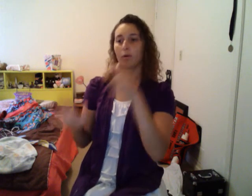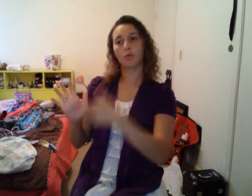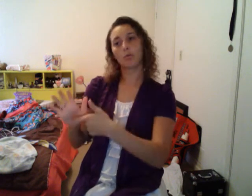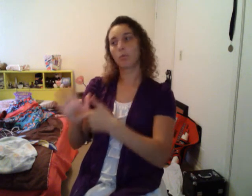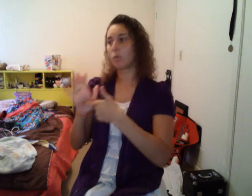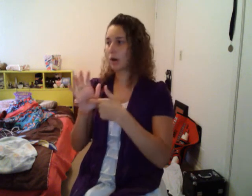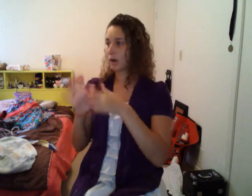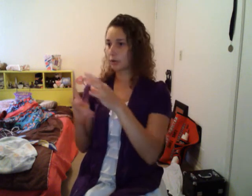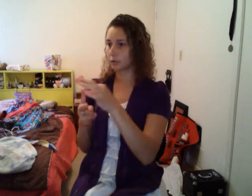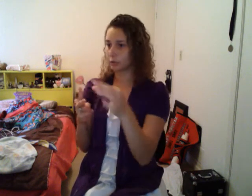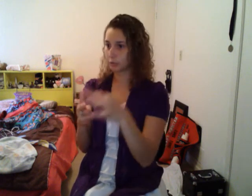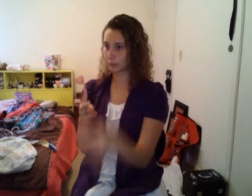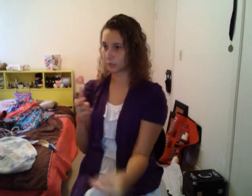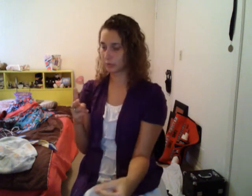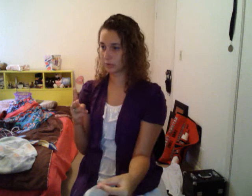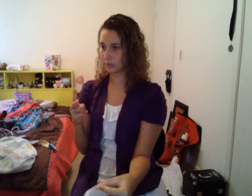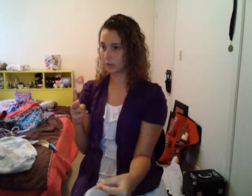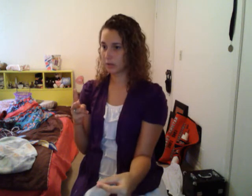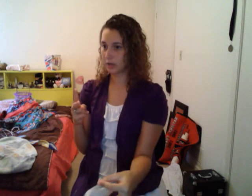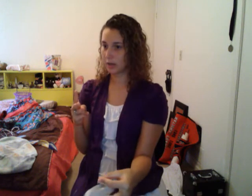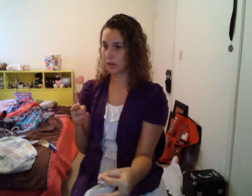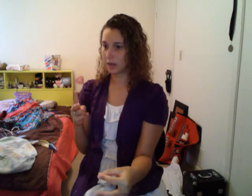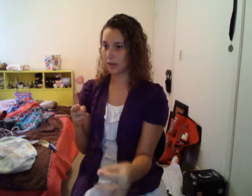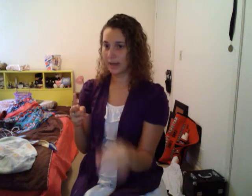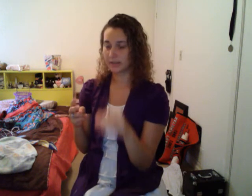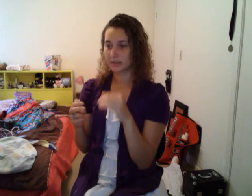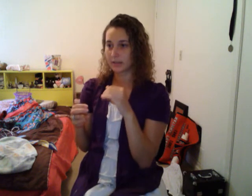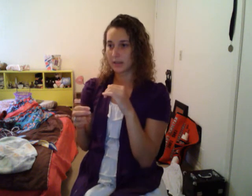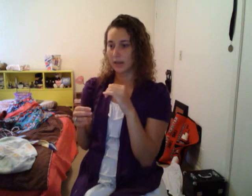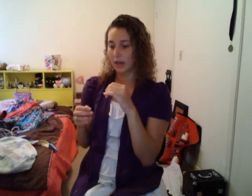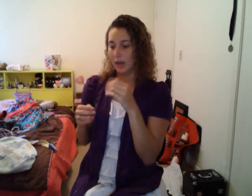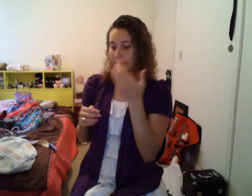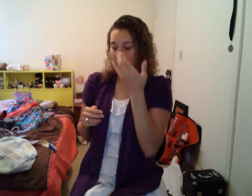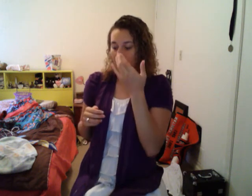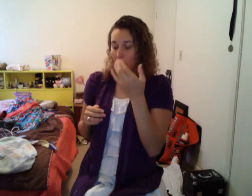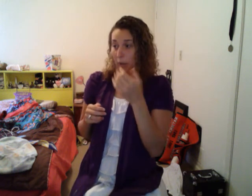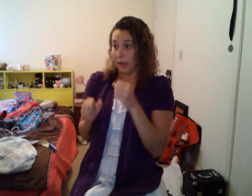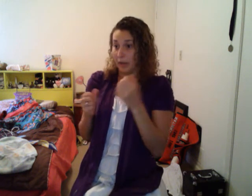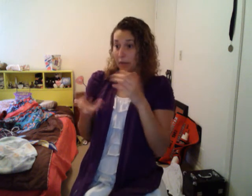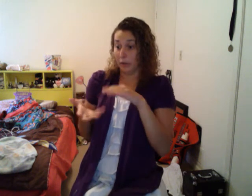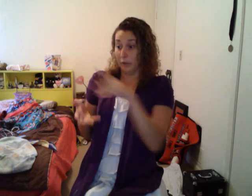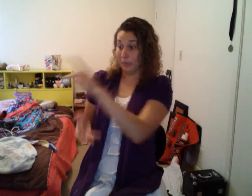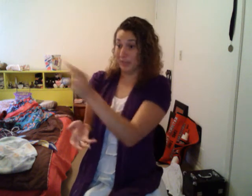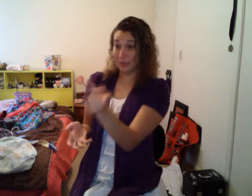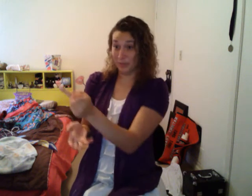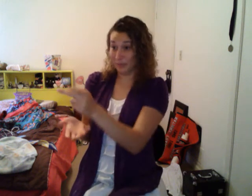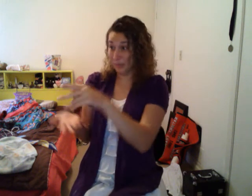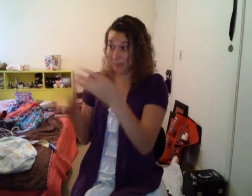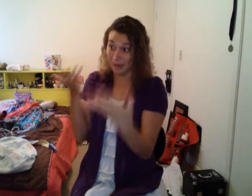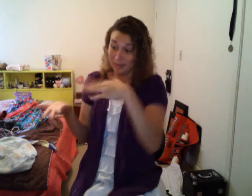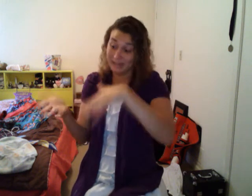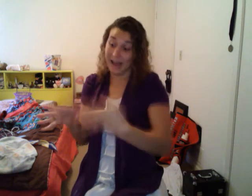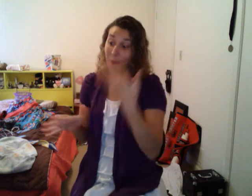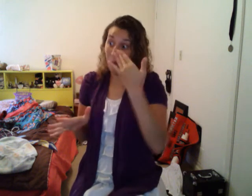the trolley car, not necessarily because of your direct actions. The trolley car is a runaway thing, and you're making a split-second